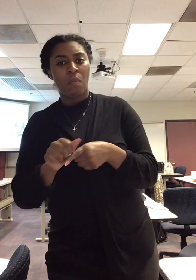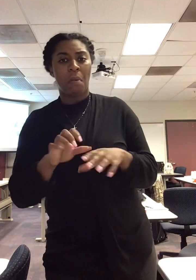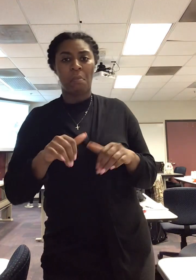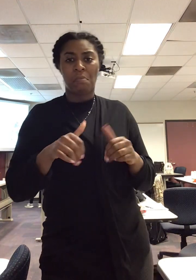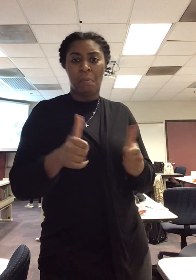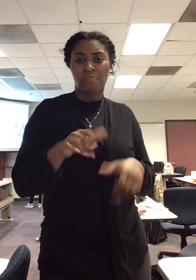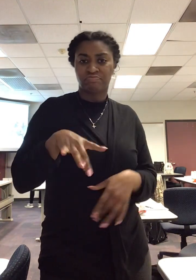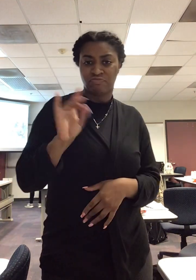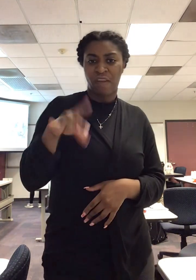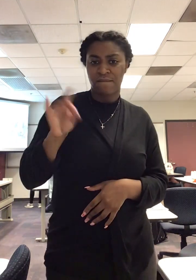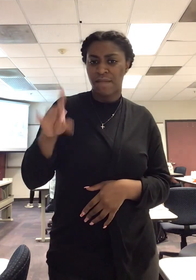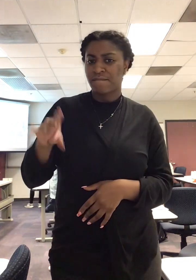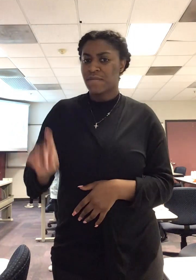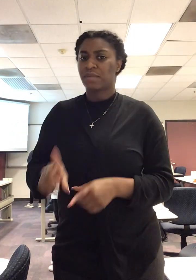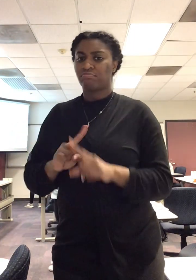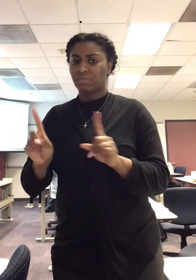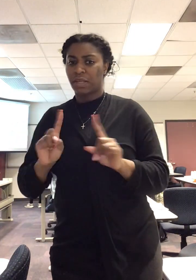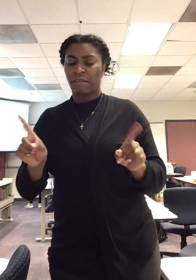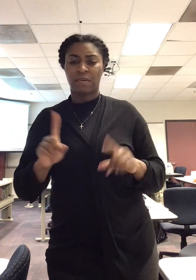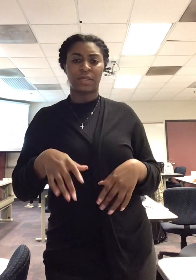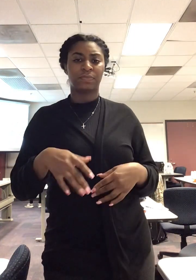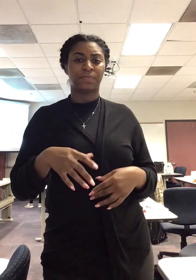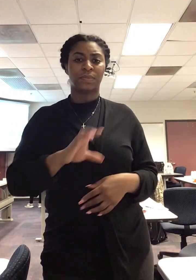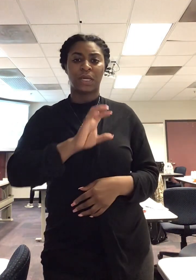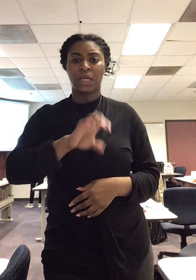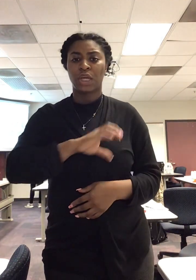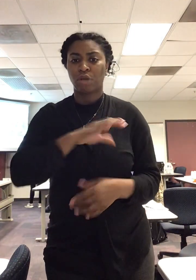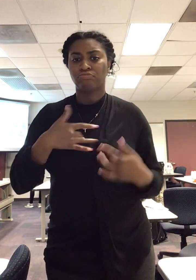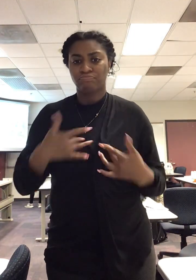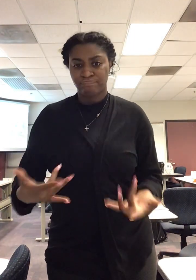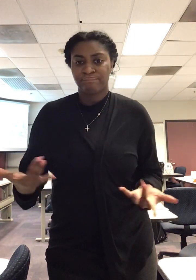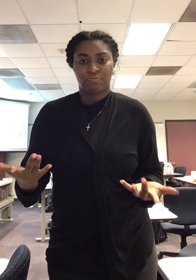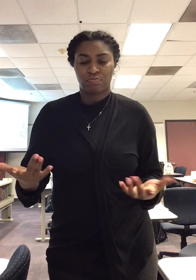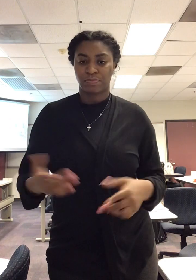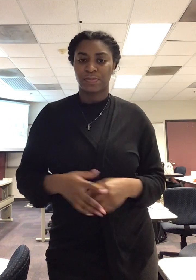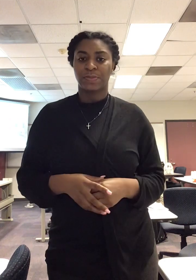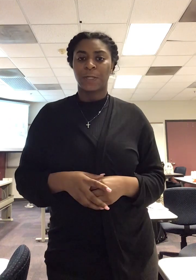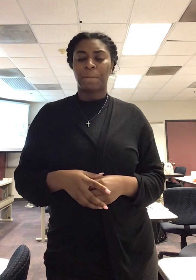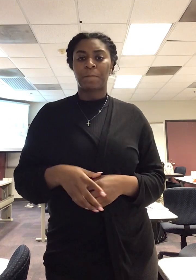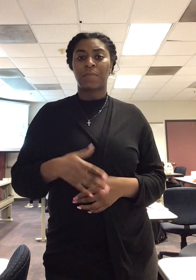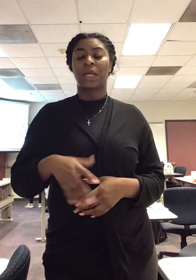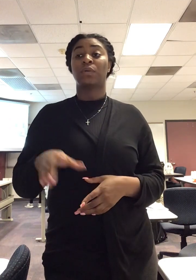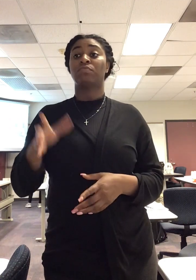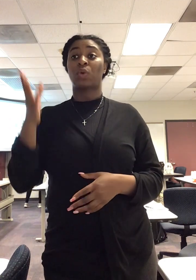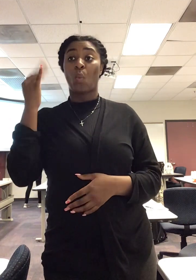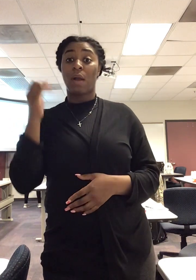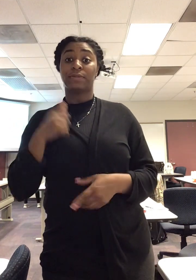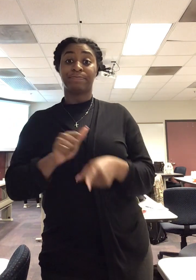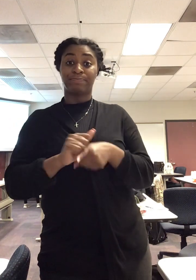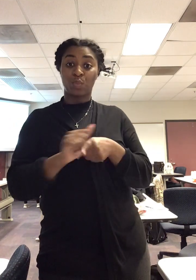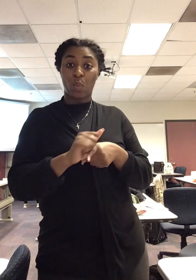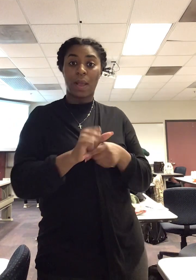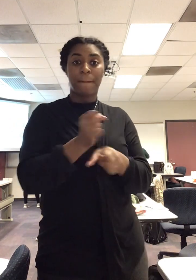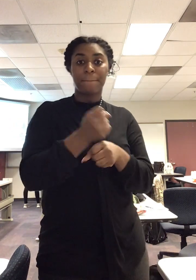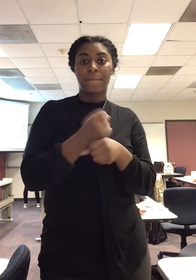because practice makes perfect. So the more we practice, the better we get at it, okay? So I thought,